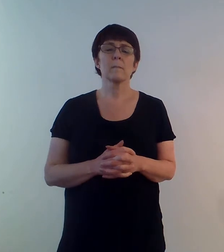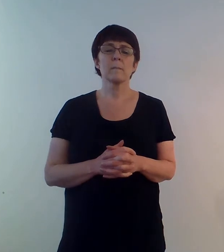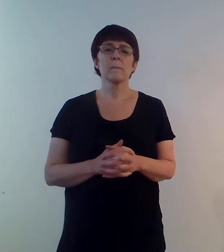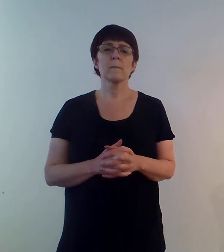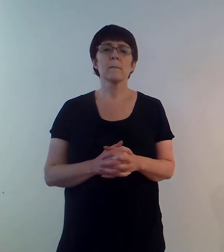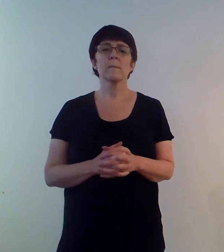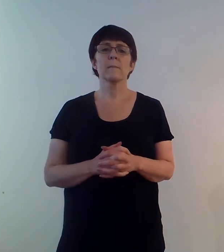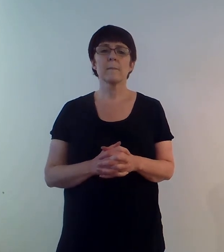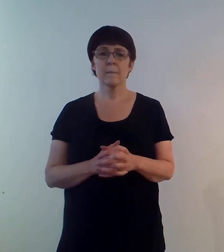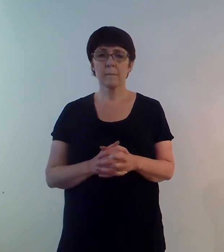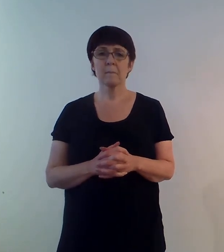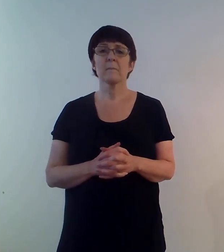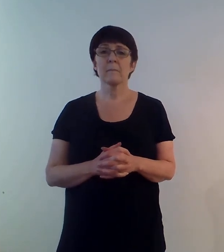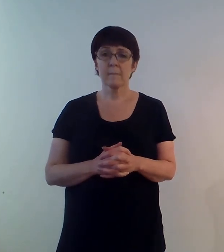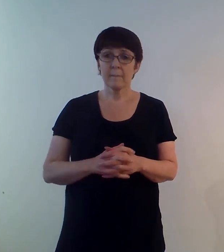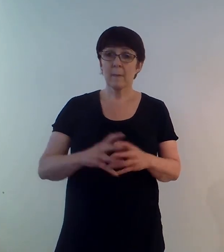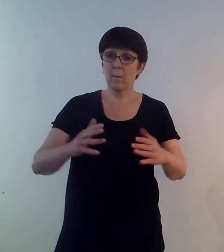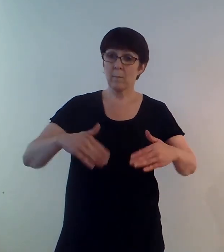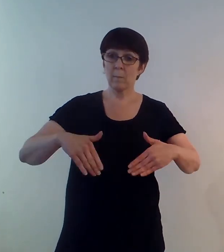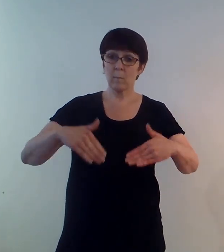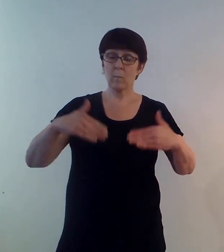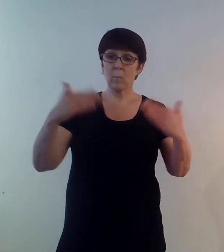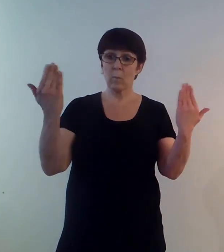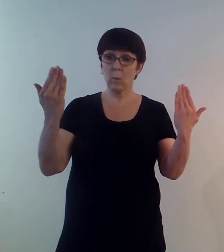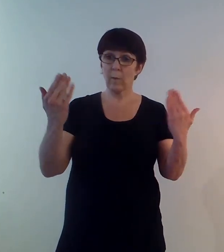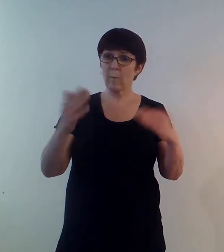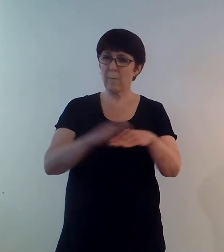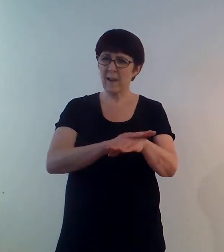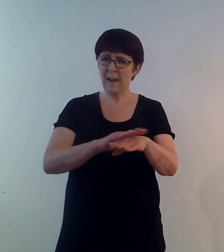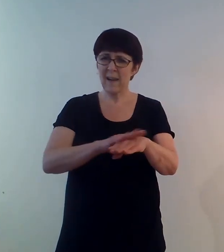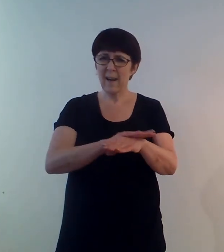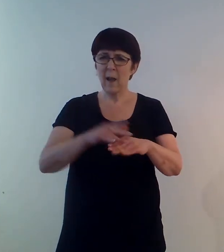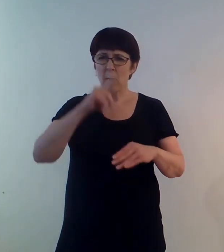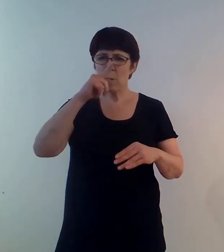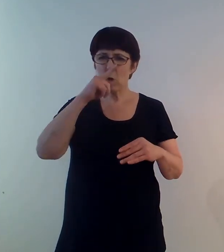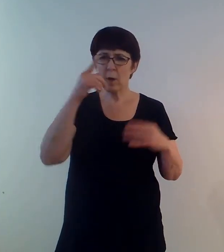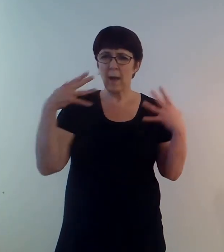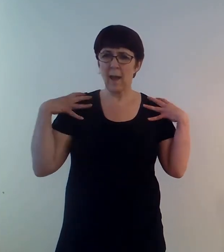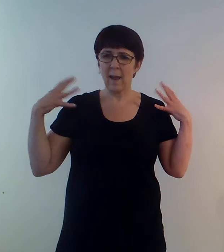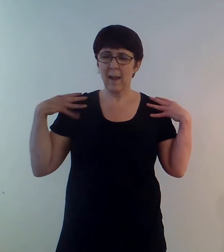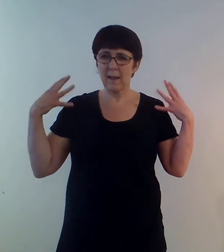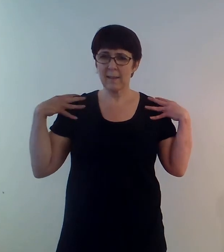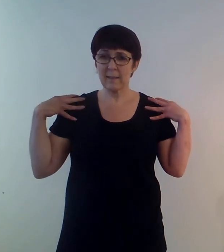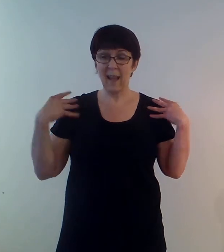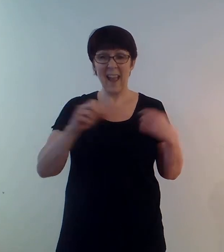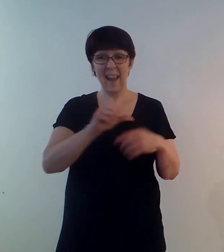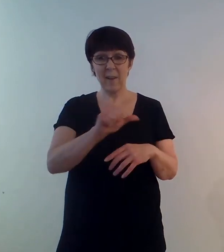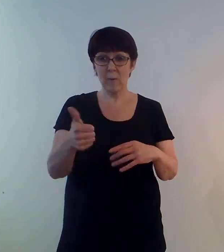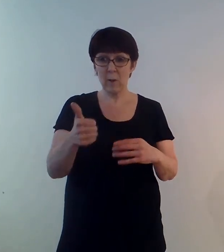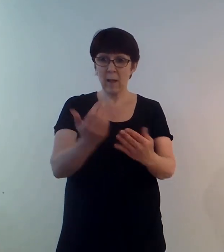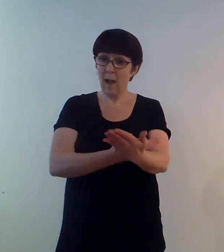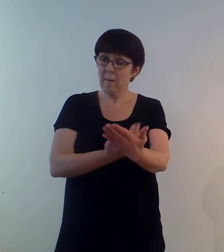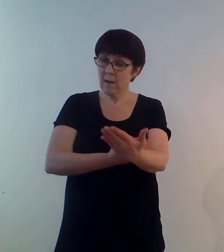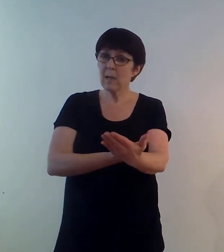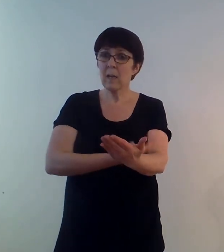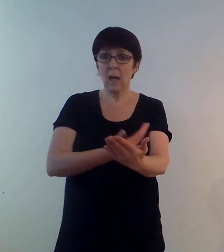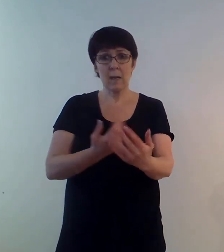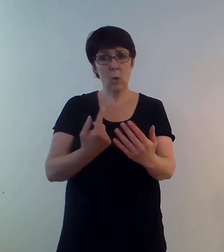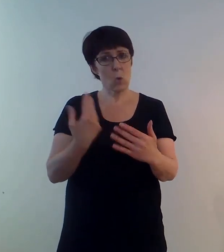and relax. You can possibly feel a burn in that shoulders. Like I say, it's a very, very simple exercise, but effective.